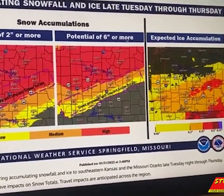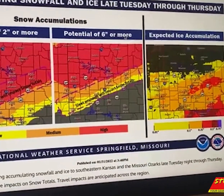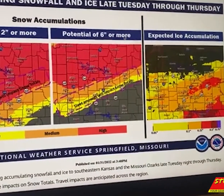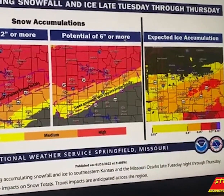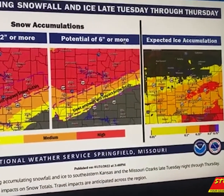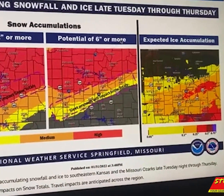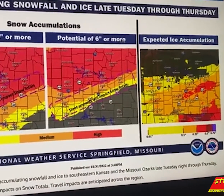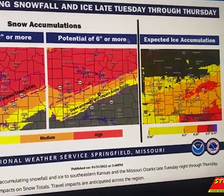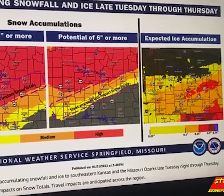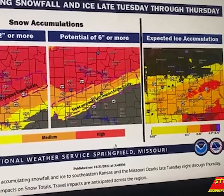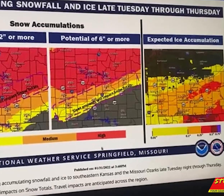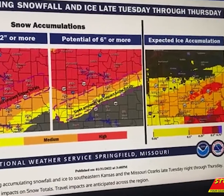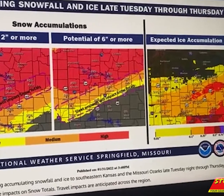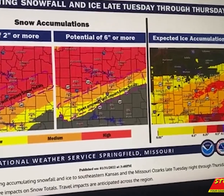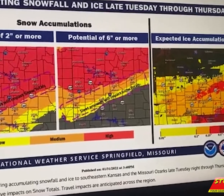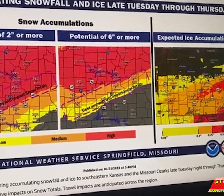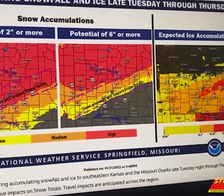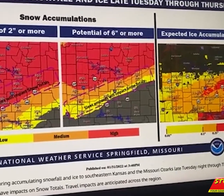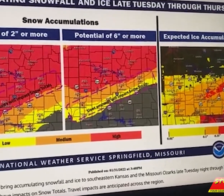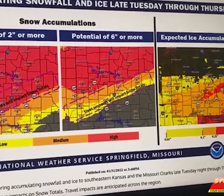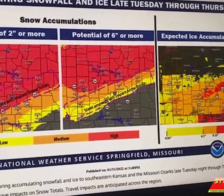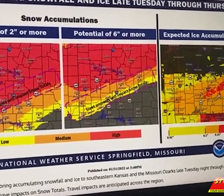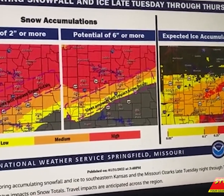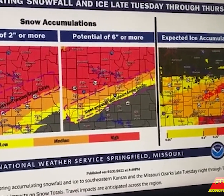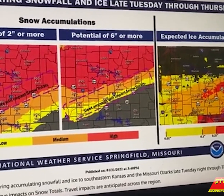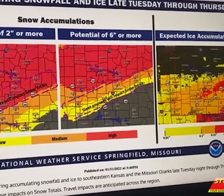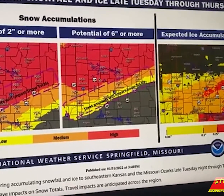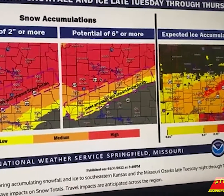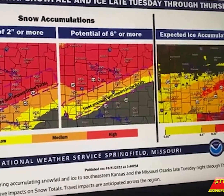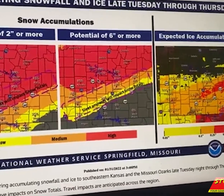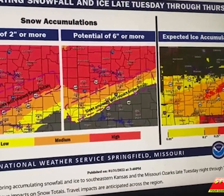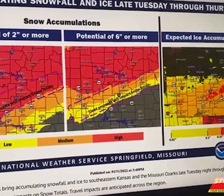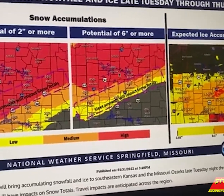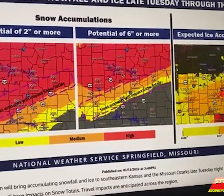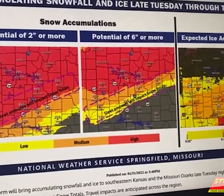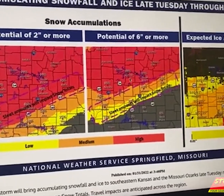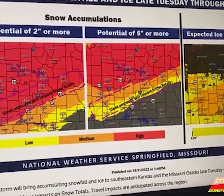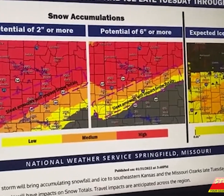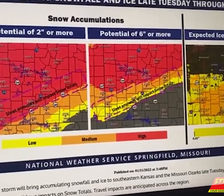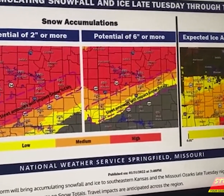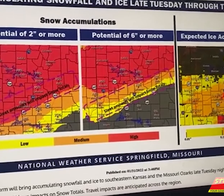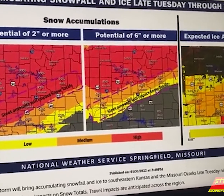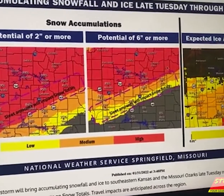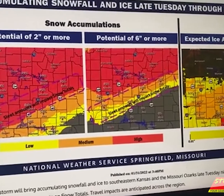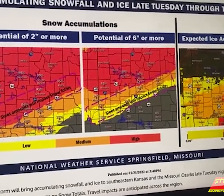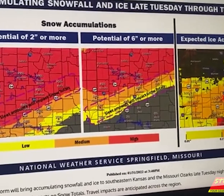of snow is high well up here in Nevada to, what is that, Warsaw, Corey? Osage Beach, yeah.